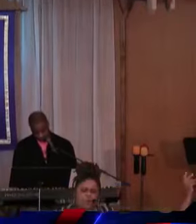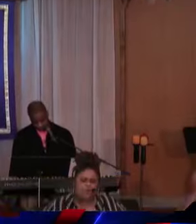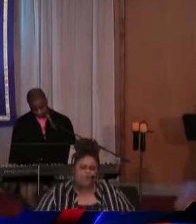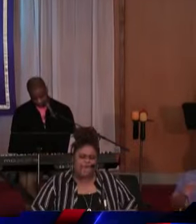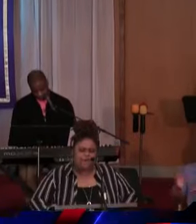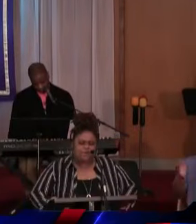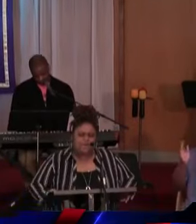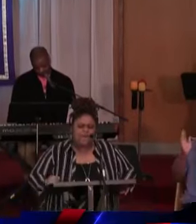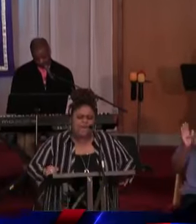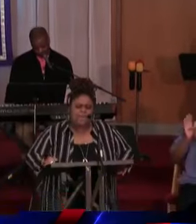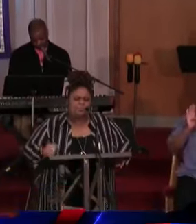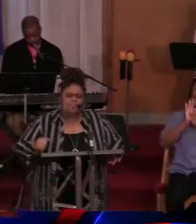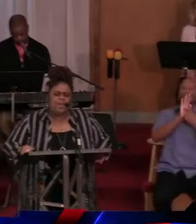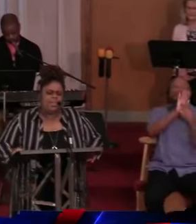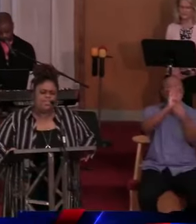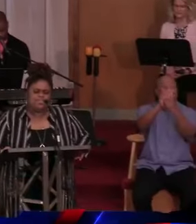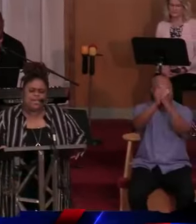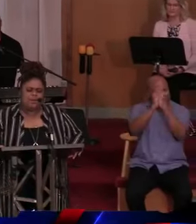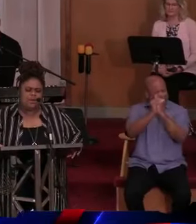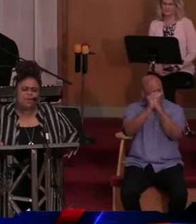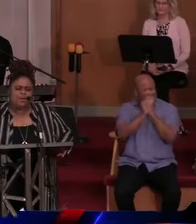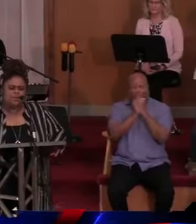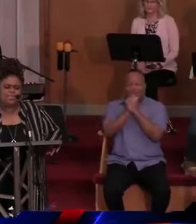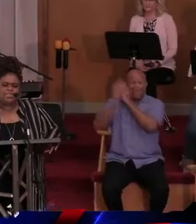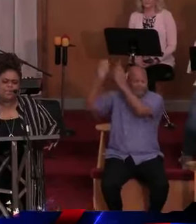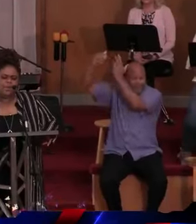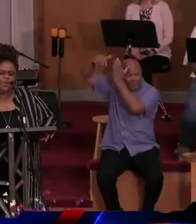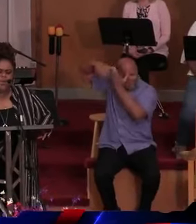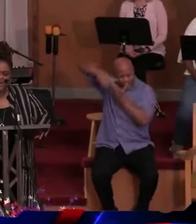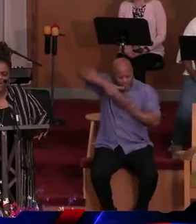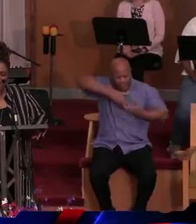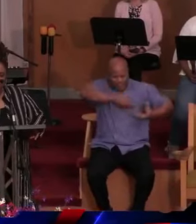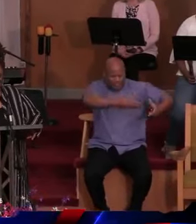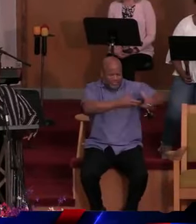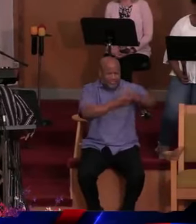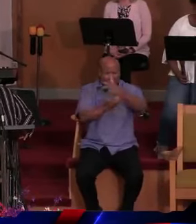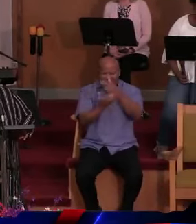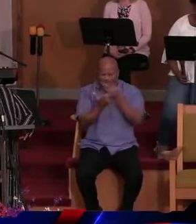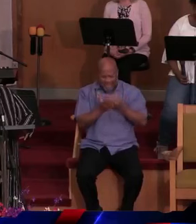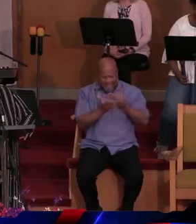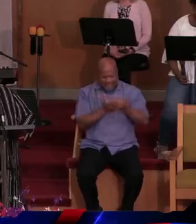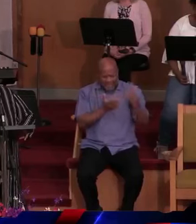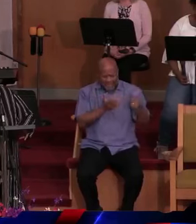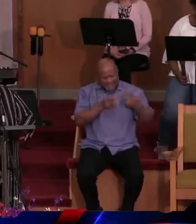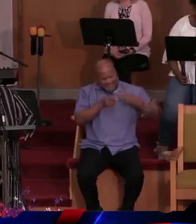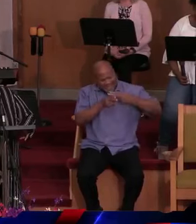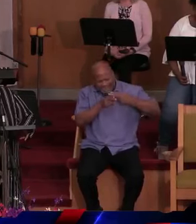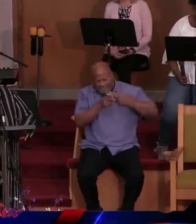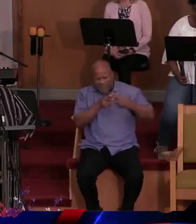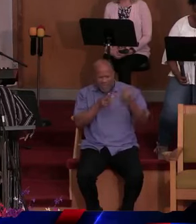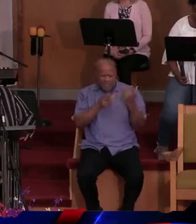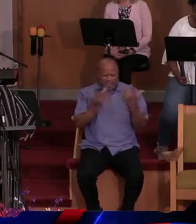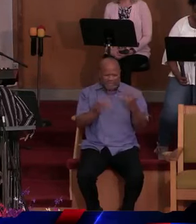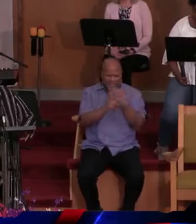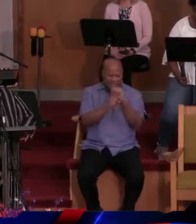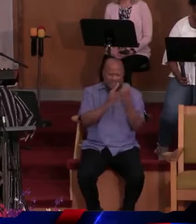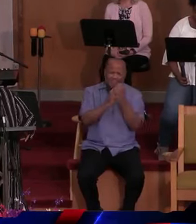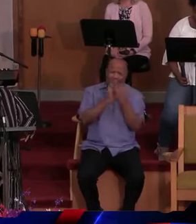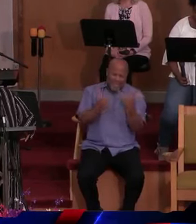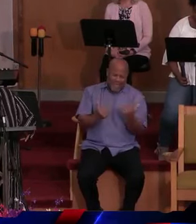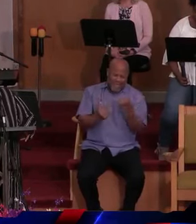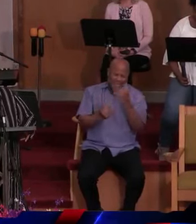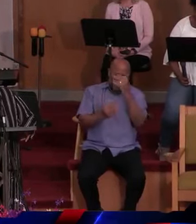giving and through pouring out, God, of finances that we are only temporarily loaned during during this time, God. So we say thank you, God. Thank